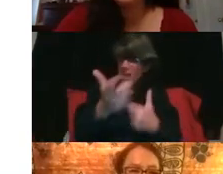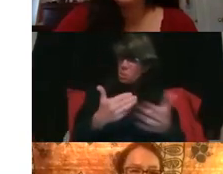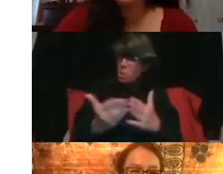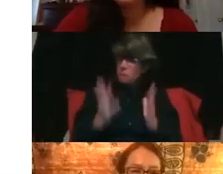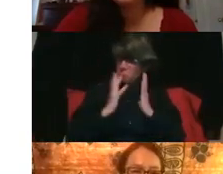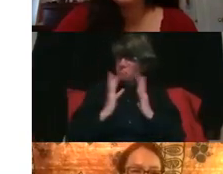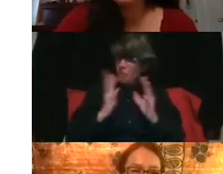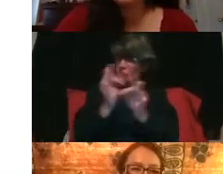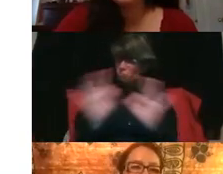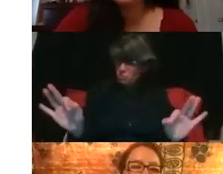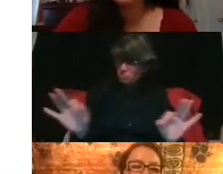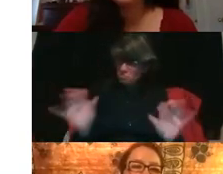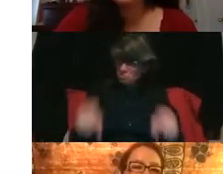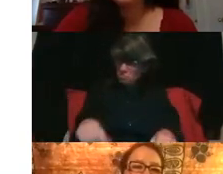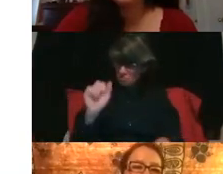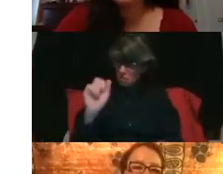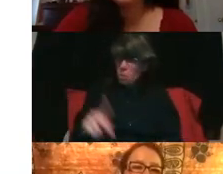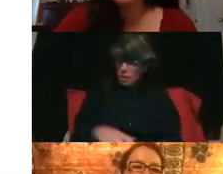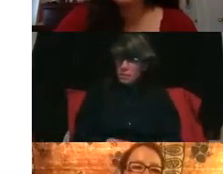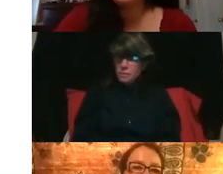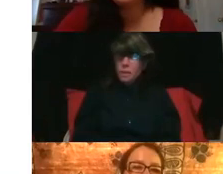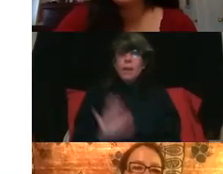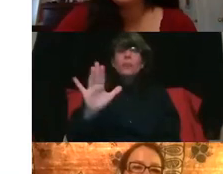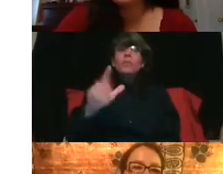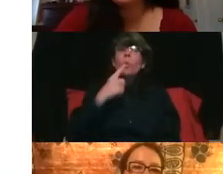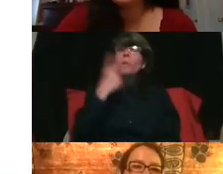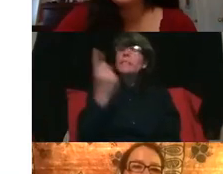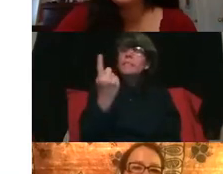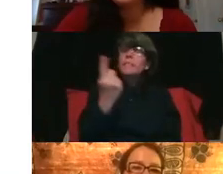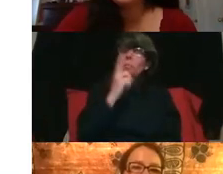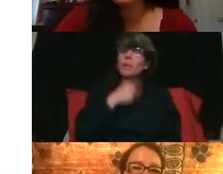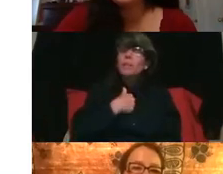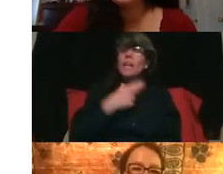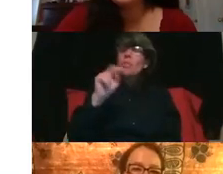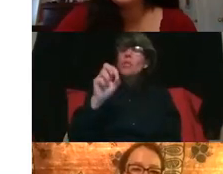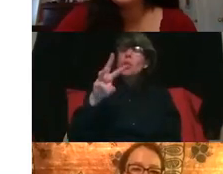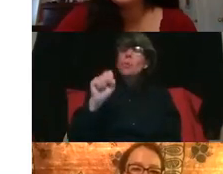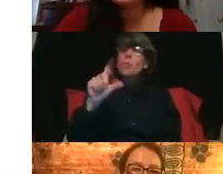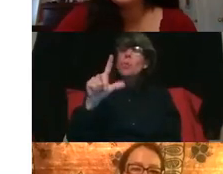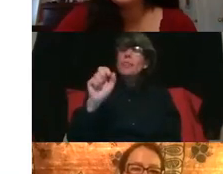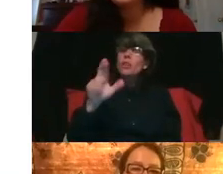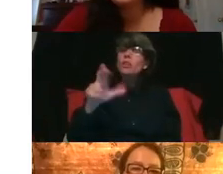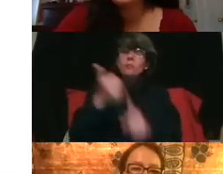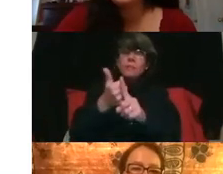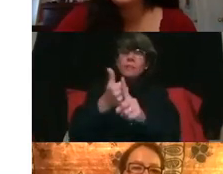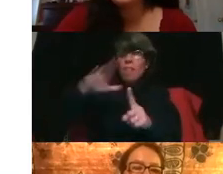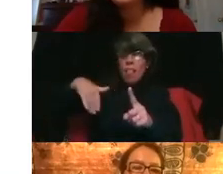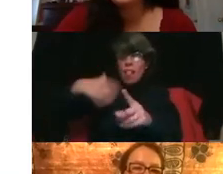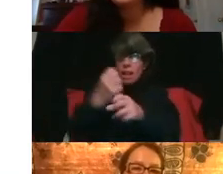then tomorrow, this is something that'll be in our newsletter. If you don't receive our newsletter, just go to our